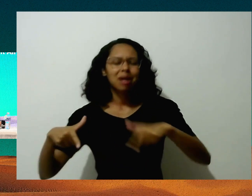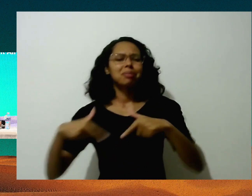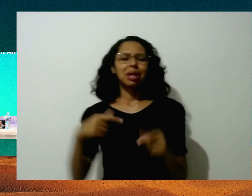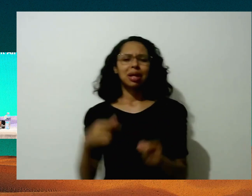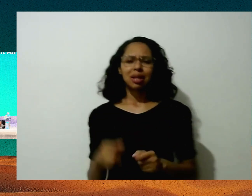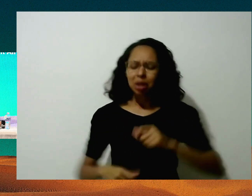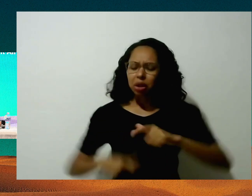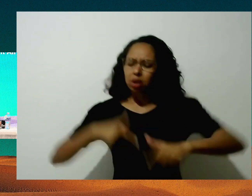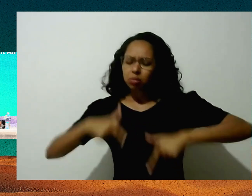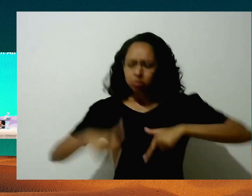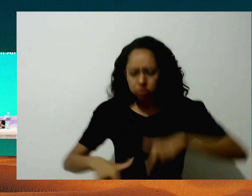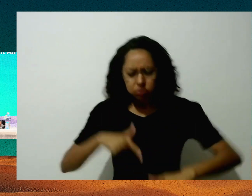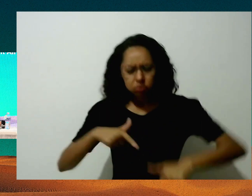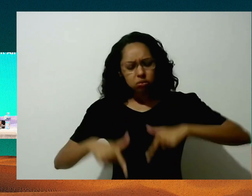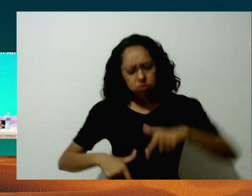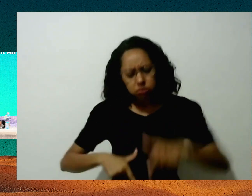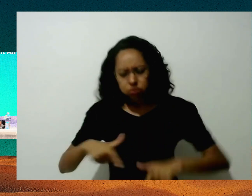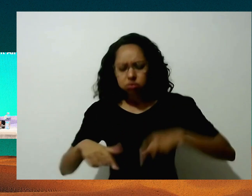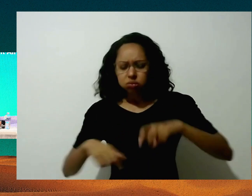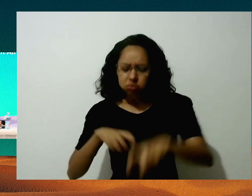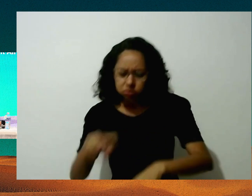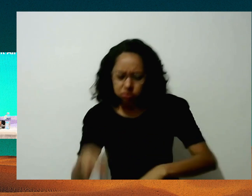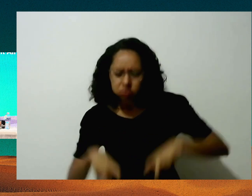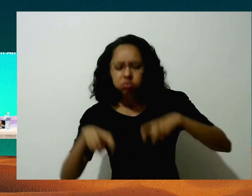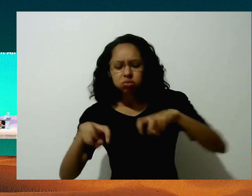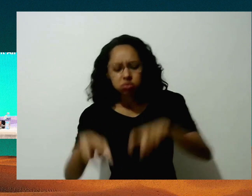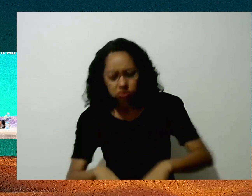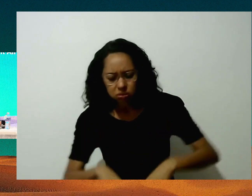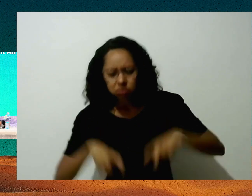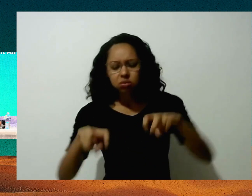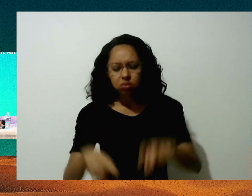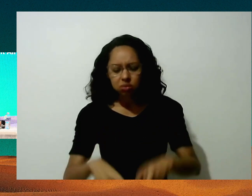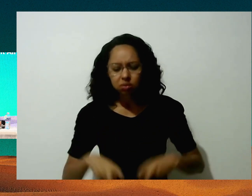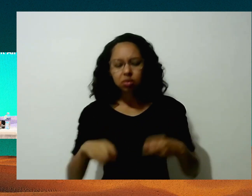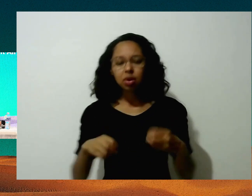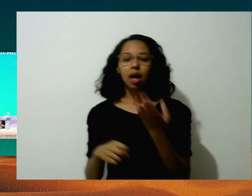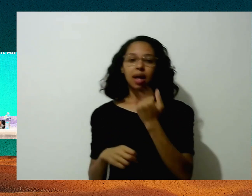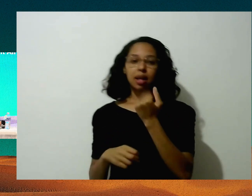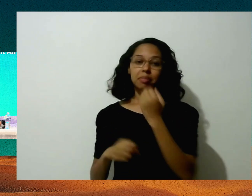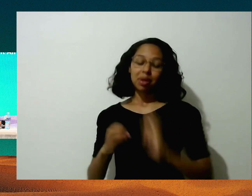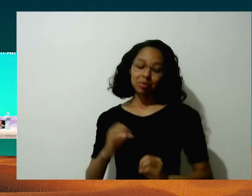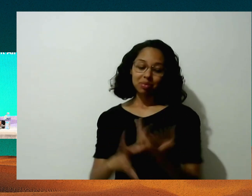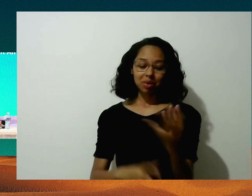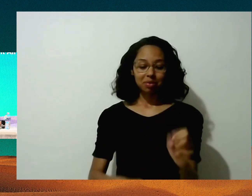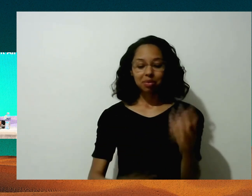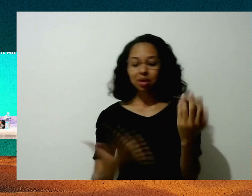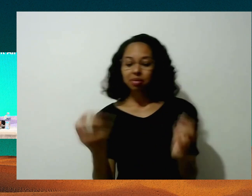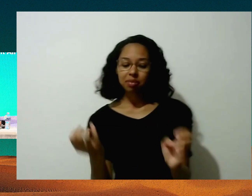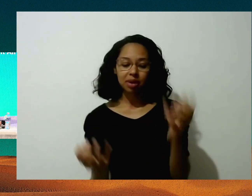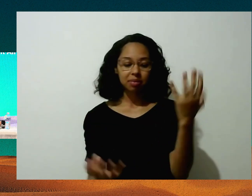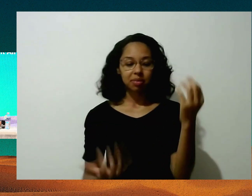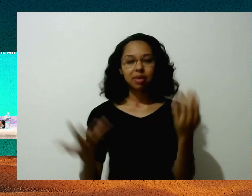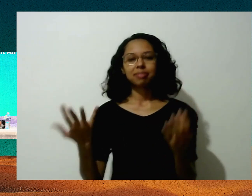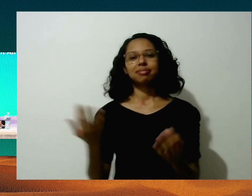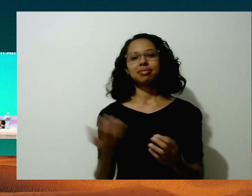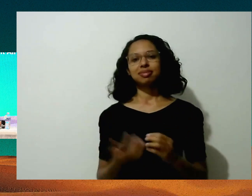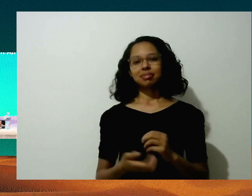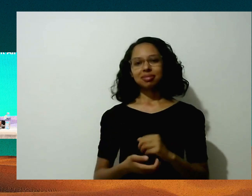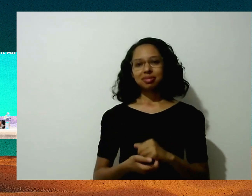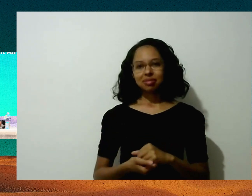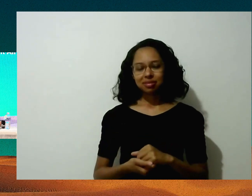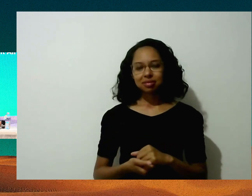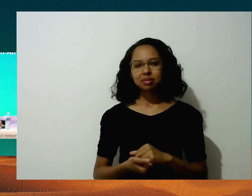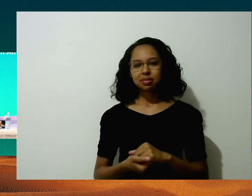pão de cada dia. But now men would have to work in toil to get the bread of every day. Não